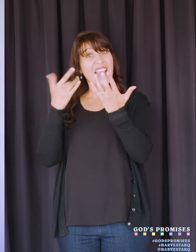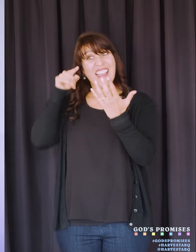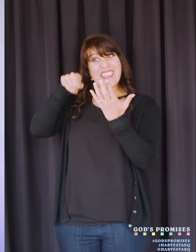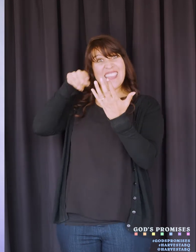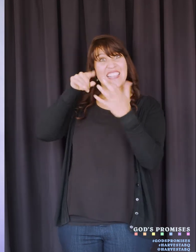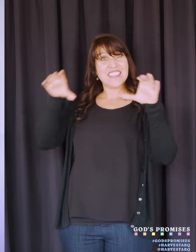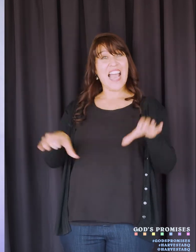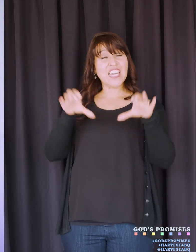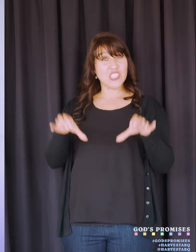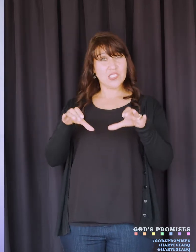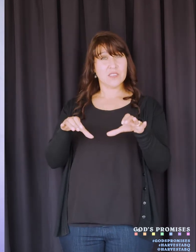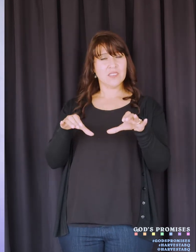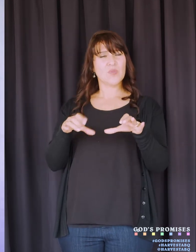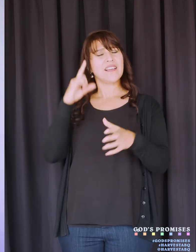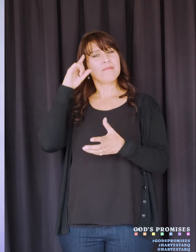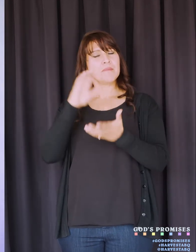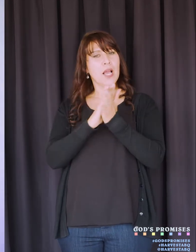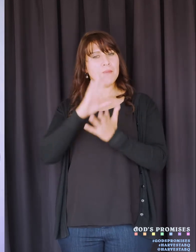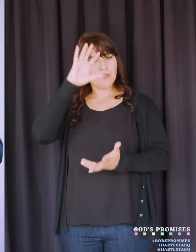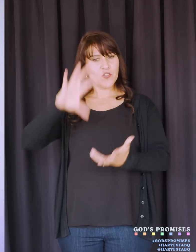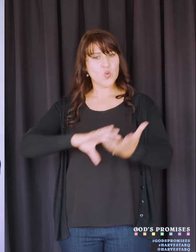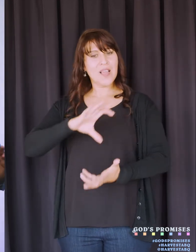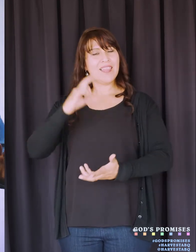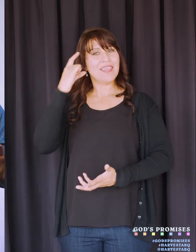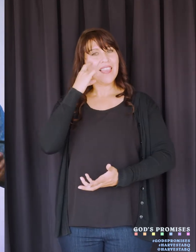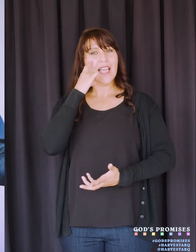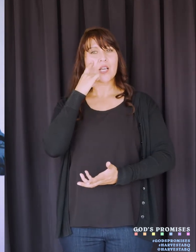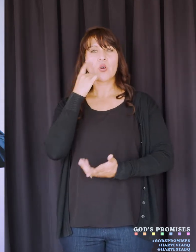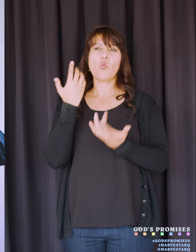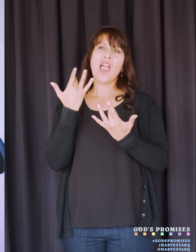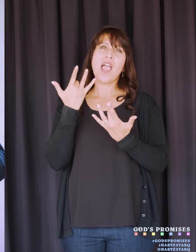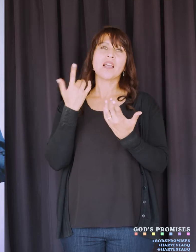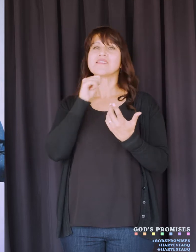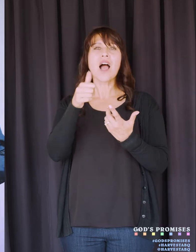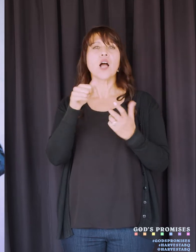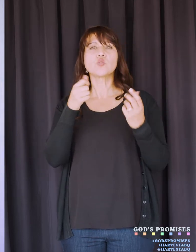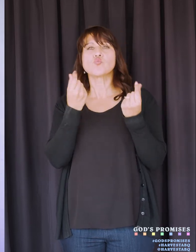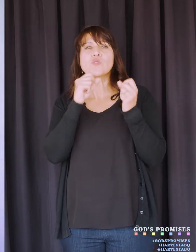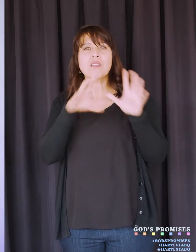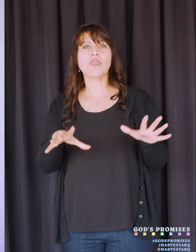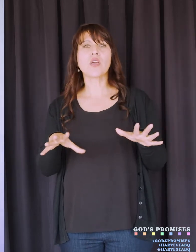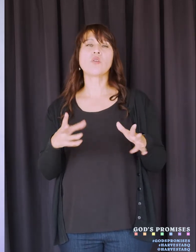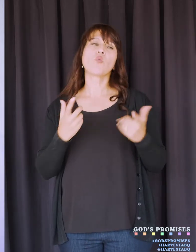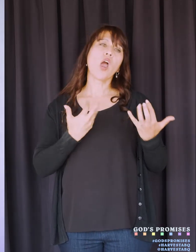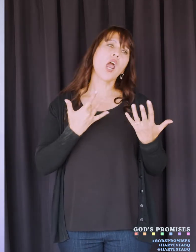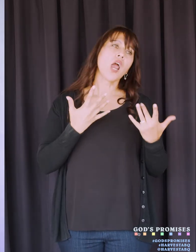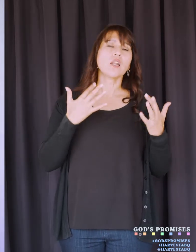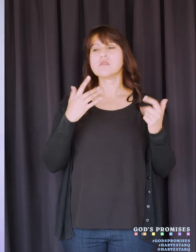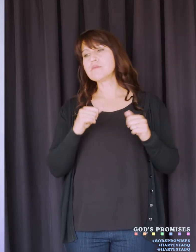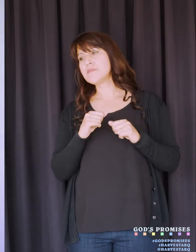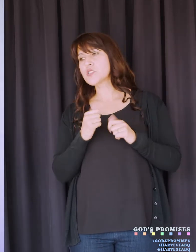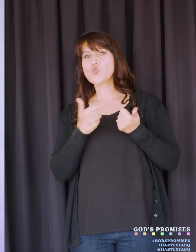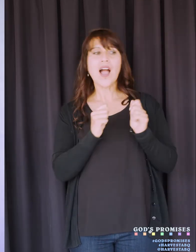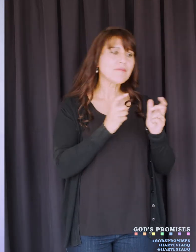action. We get confused. We think waiting is passive, and because we're waiting, we can go over here and try to